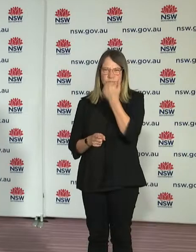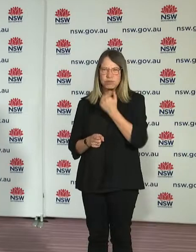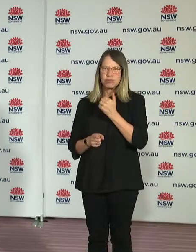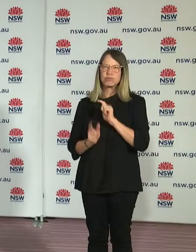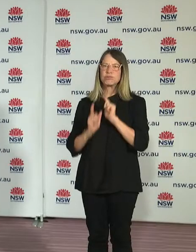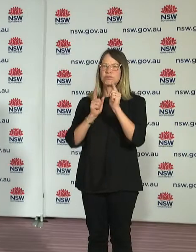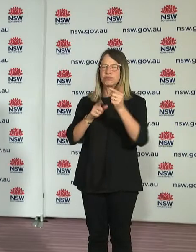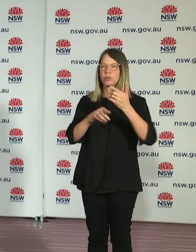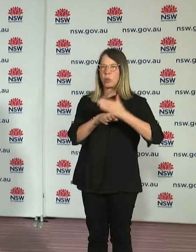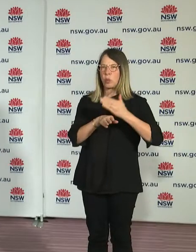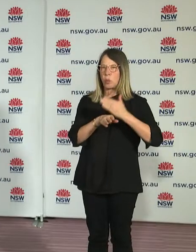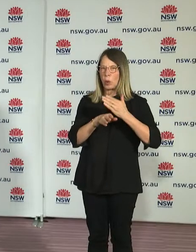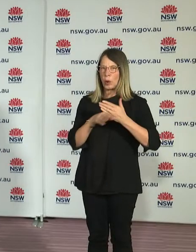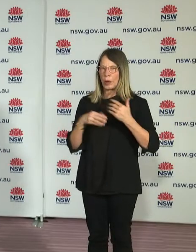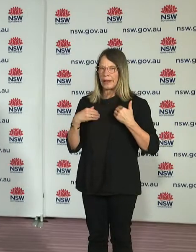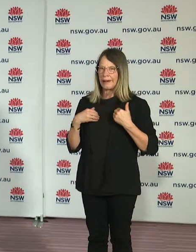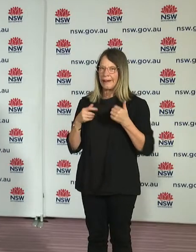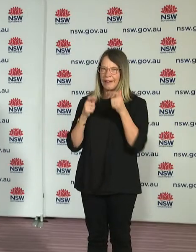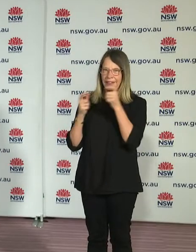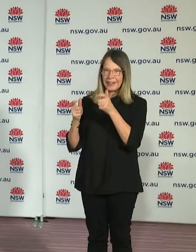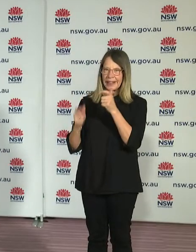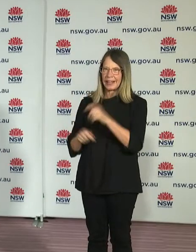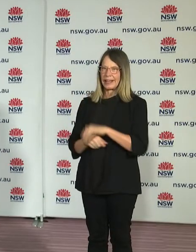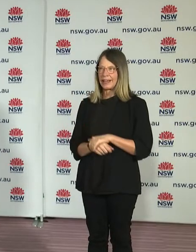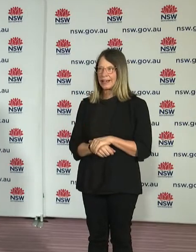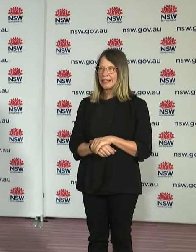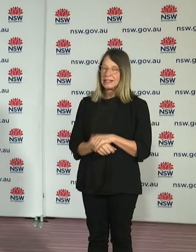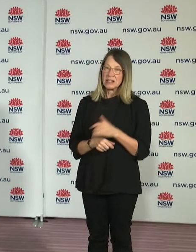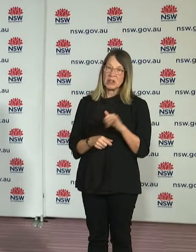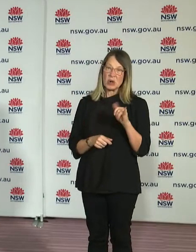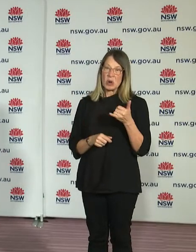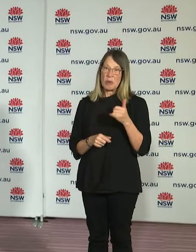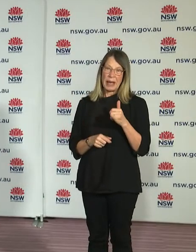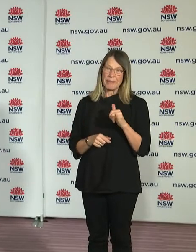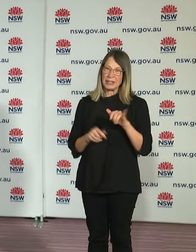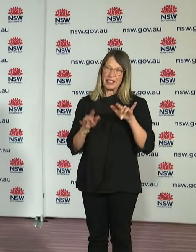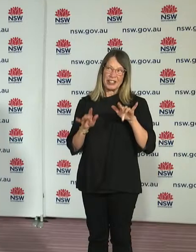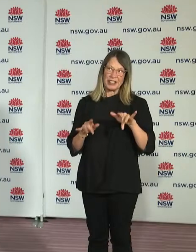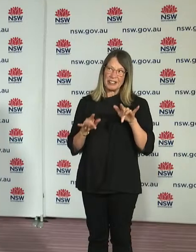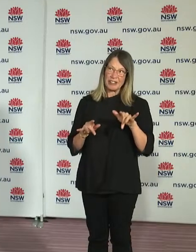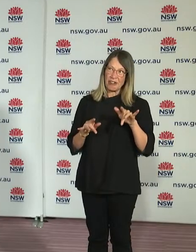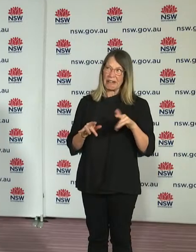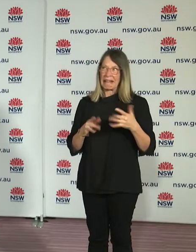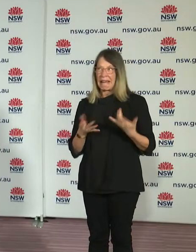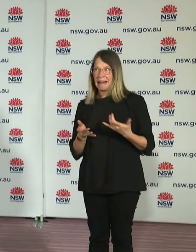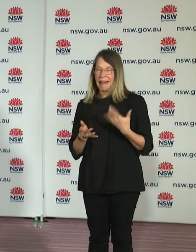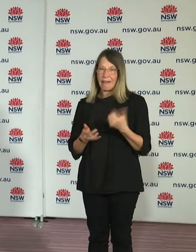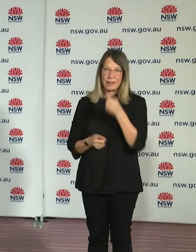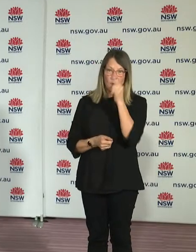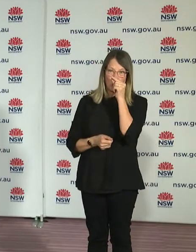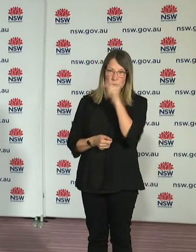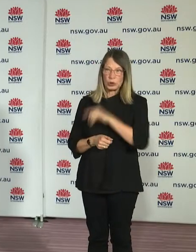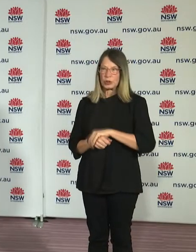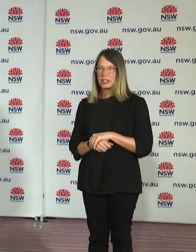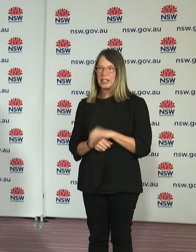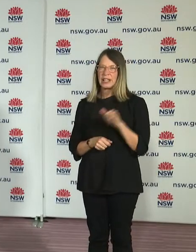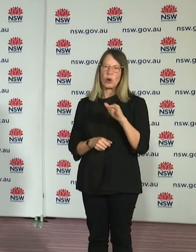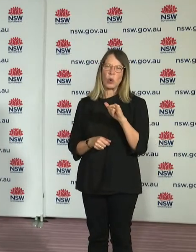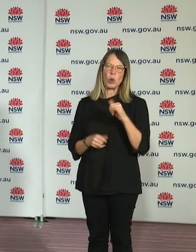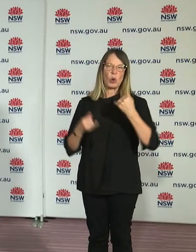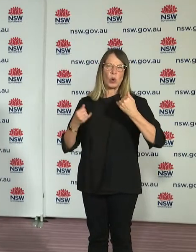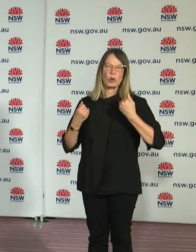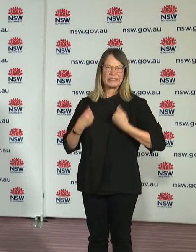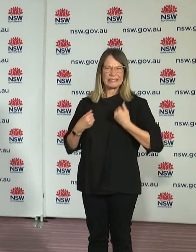available to have a scrutiny by the health system yet. It includes people who have